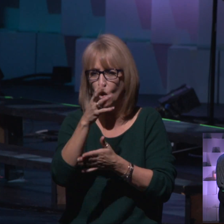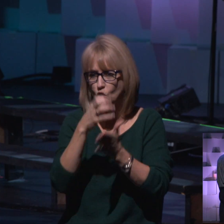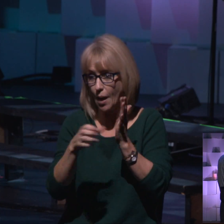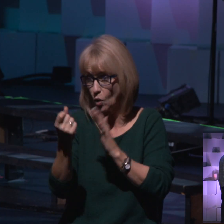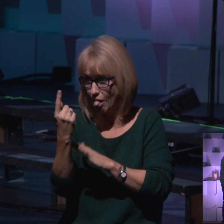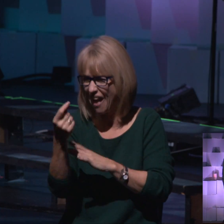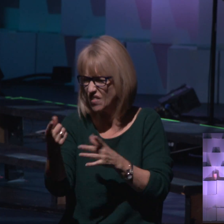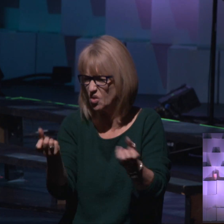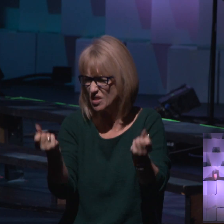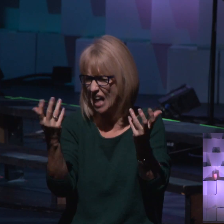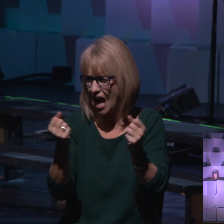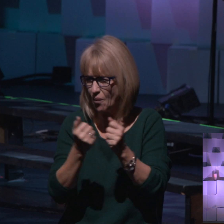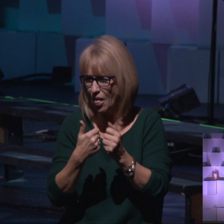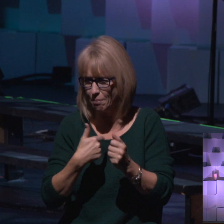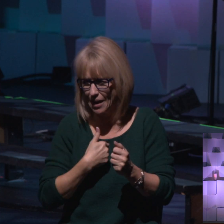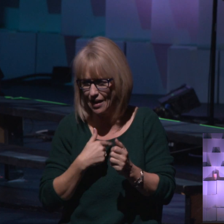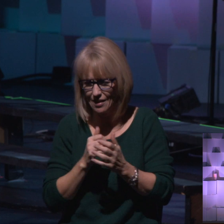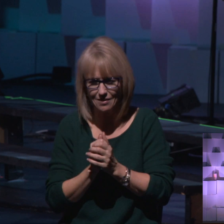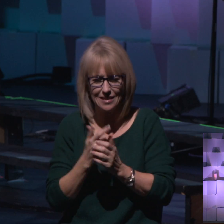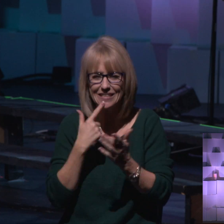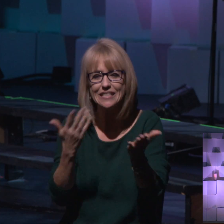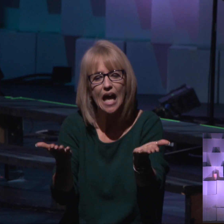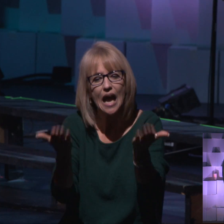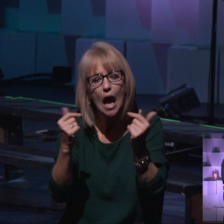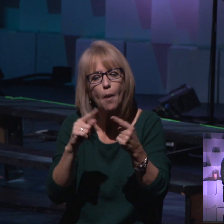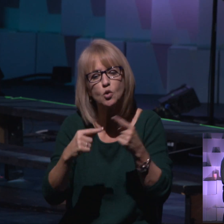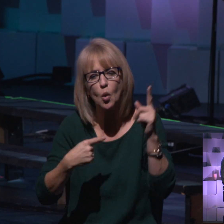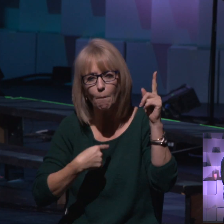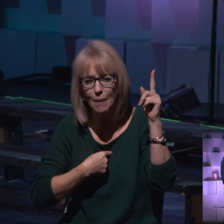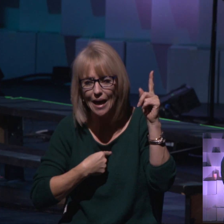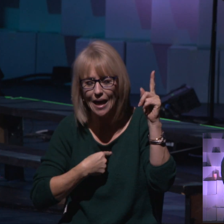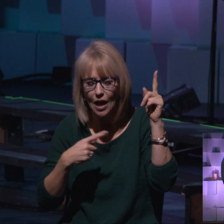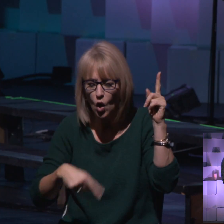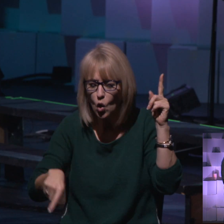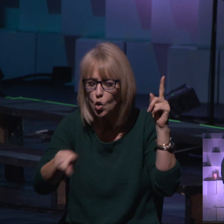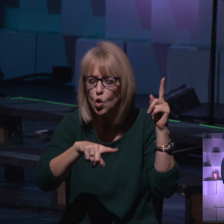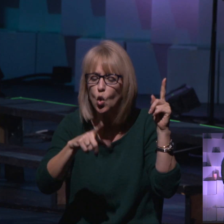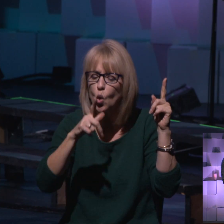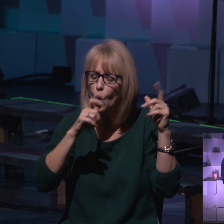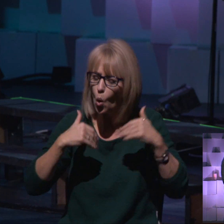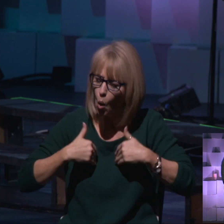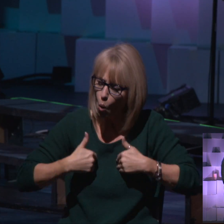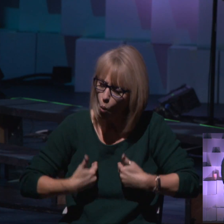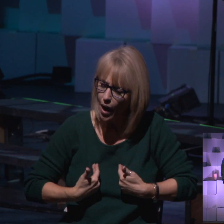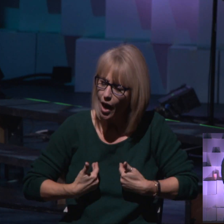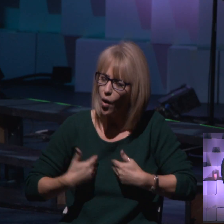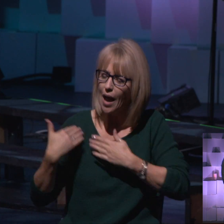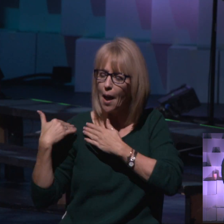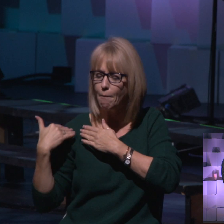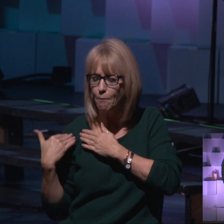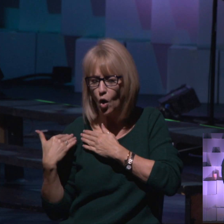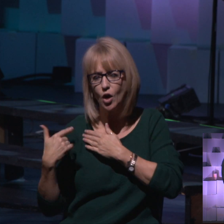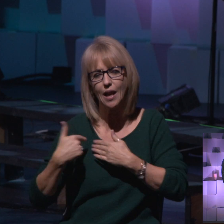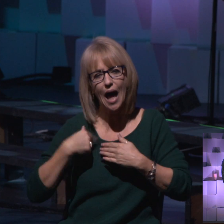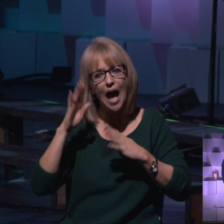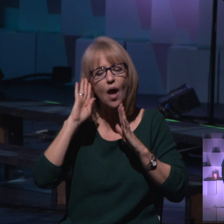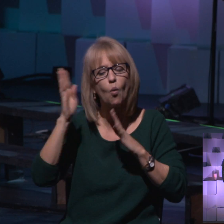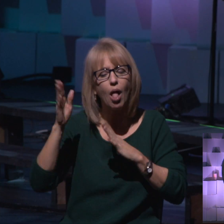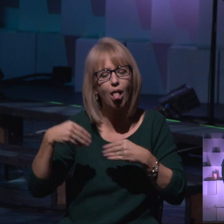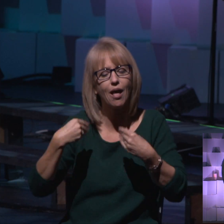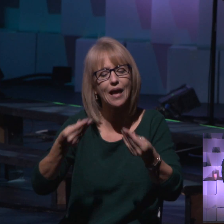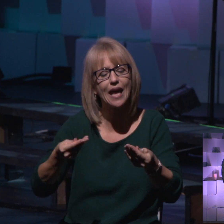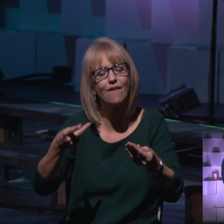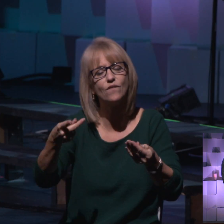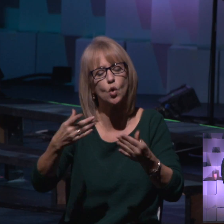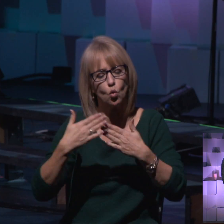with me? It says, come to me, all you who are weary and burdened, and I will give you rest. Take